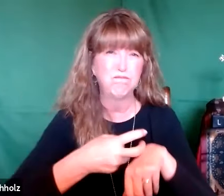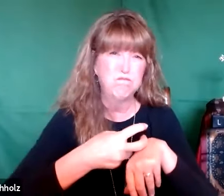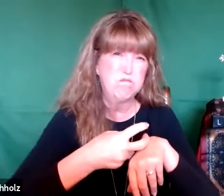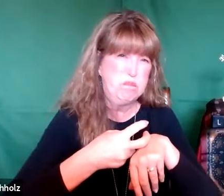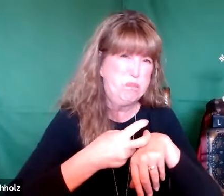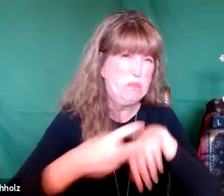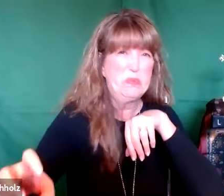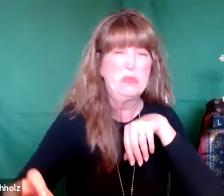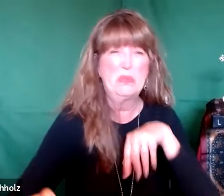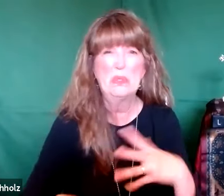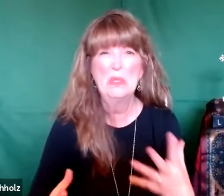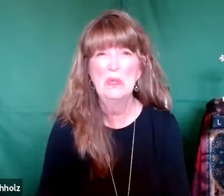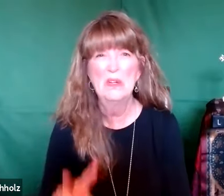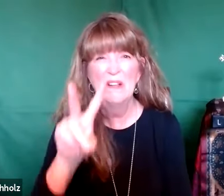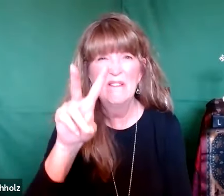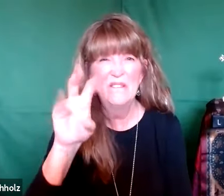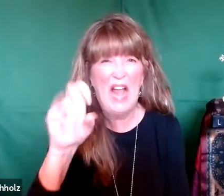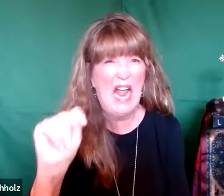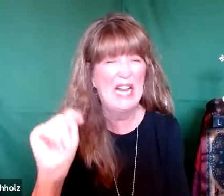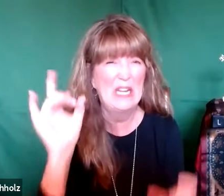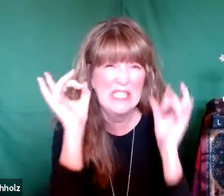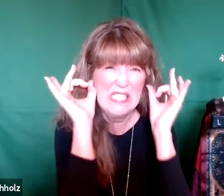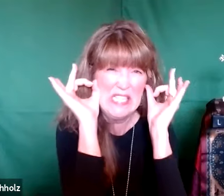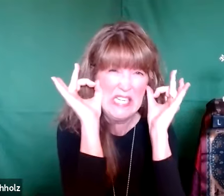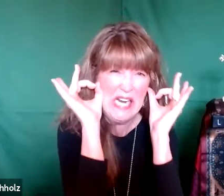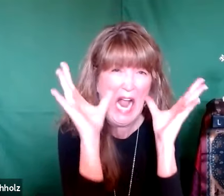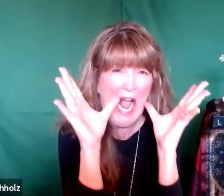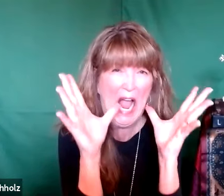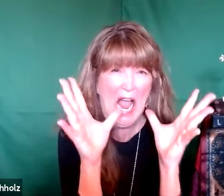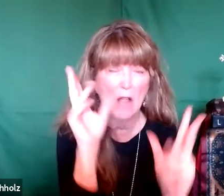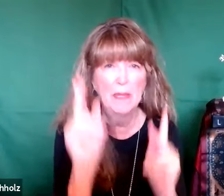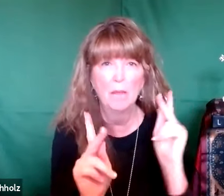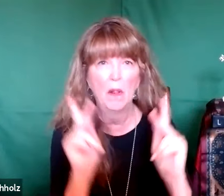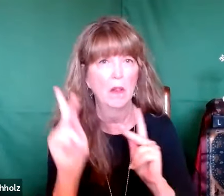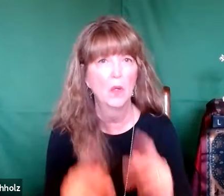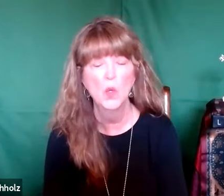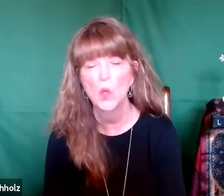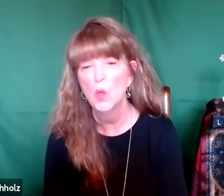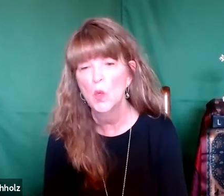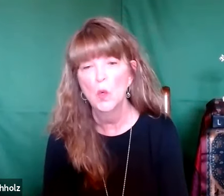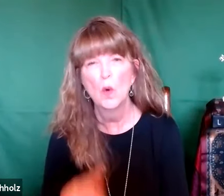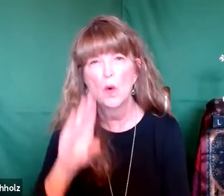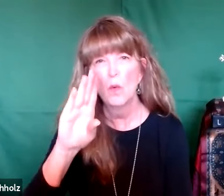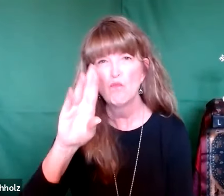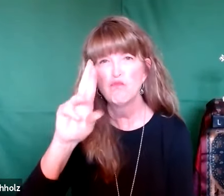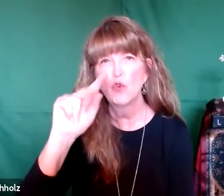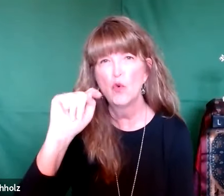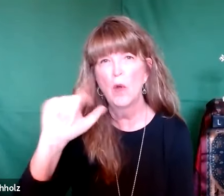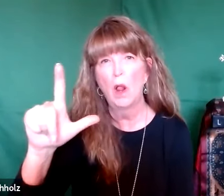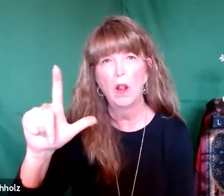Roman centurion was just an amazingly tough, violent